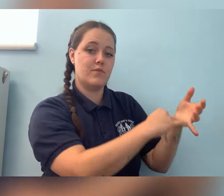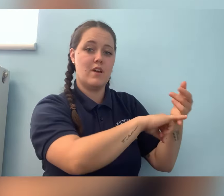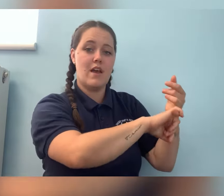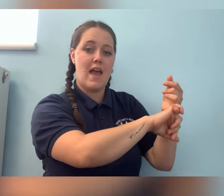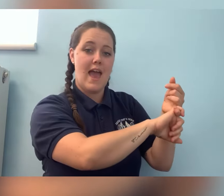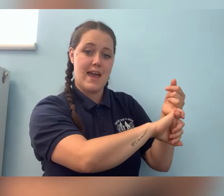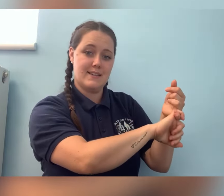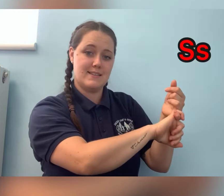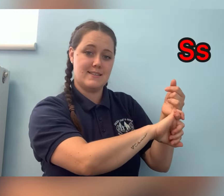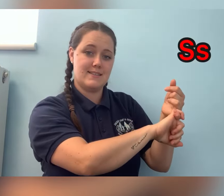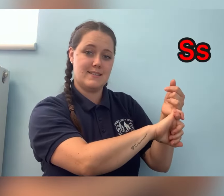S,